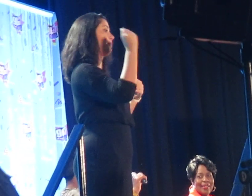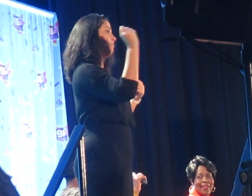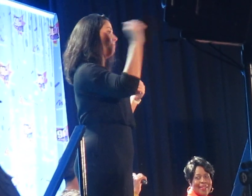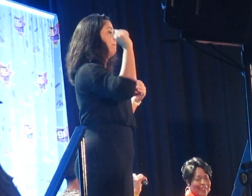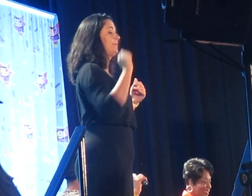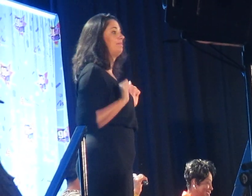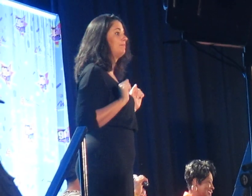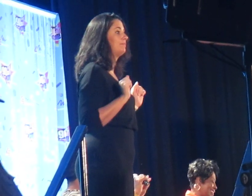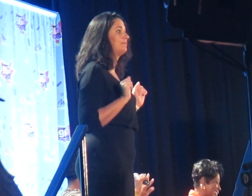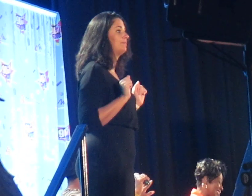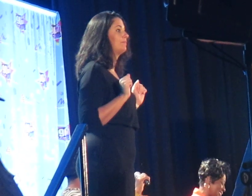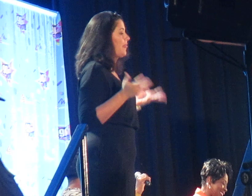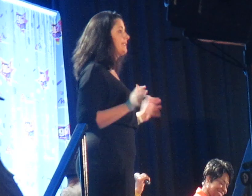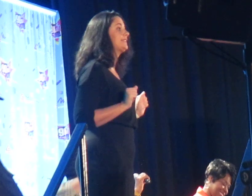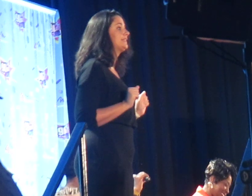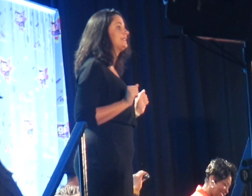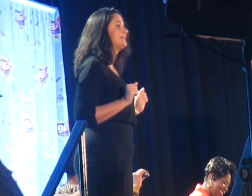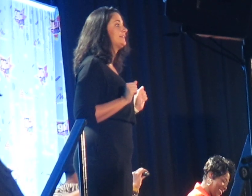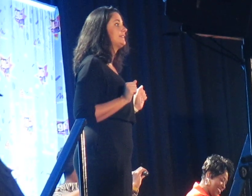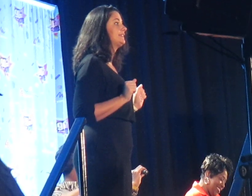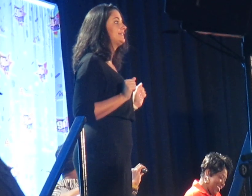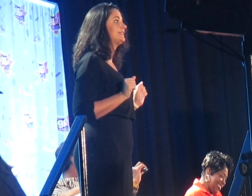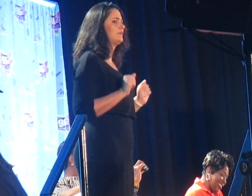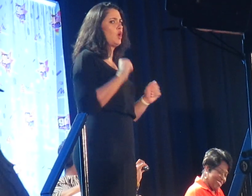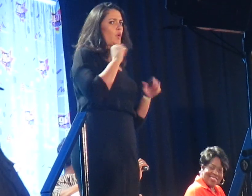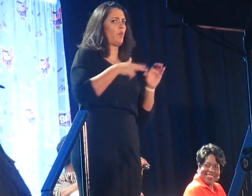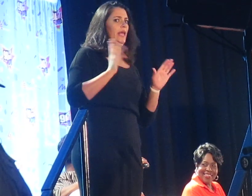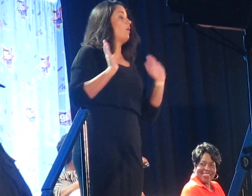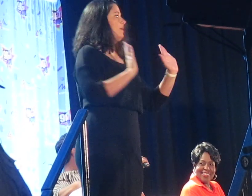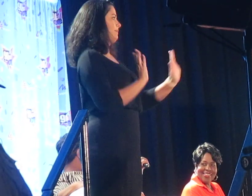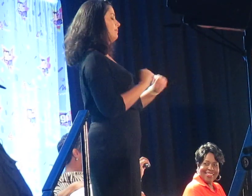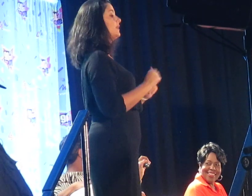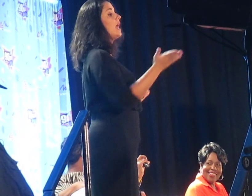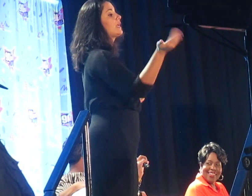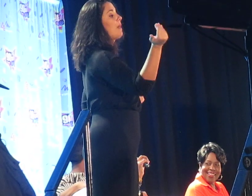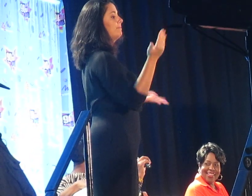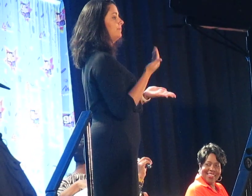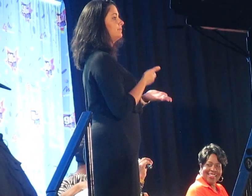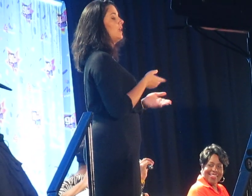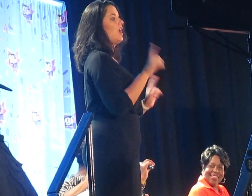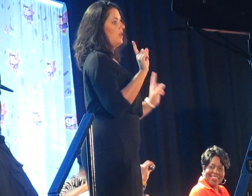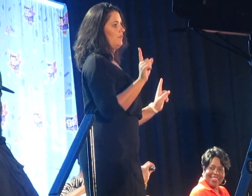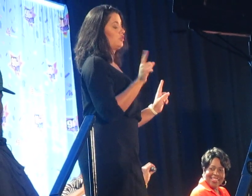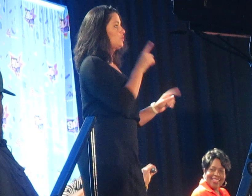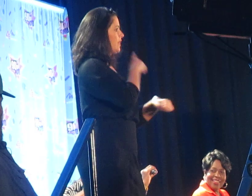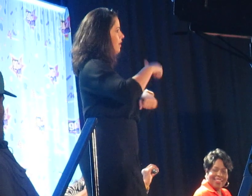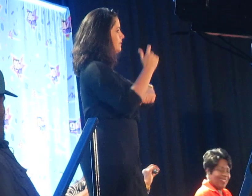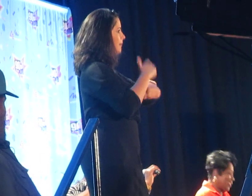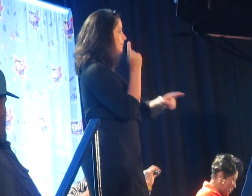it and she over. It's over quick. She hit it. Baby, come on now, gotta get up. First of all, she's very on